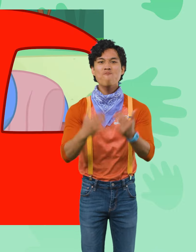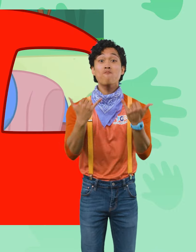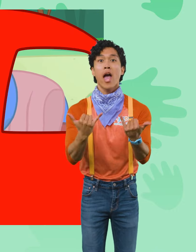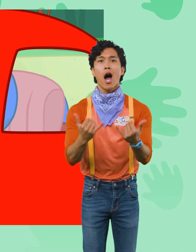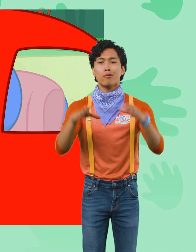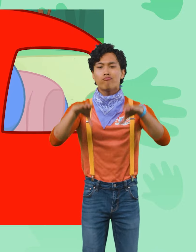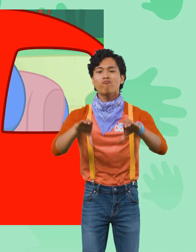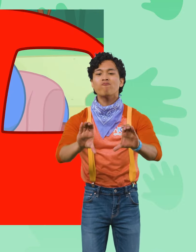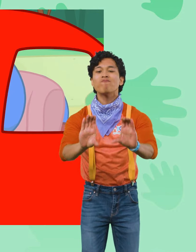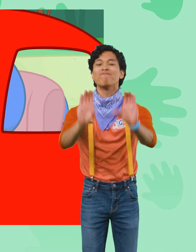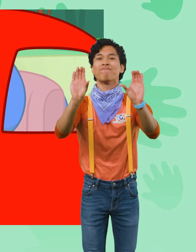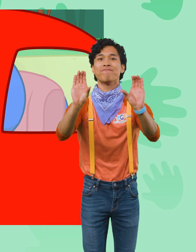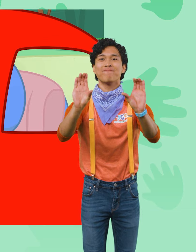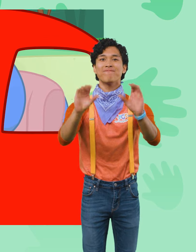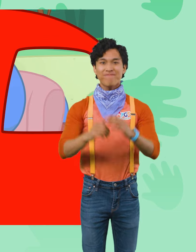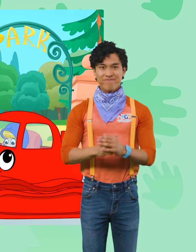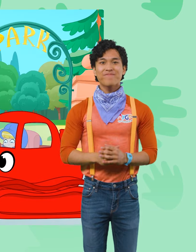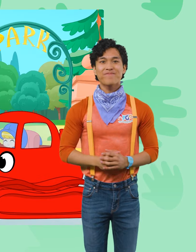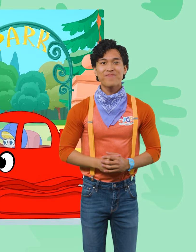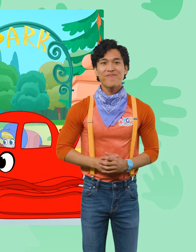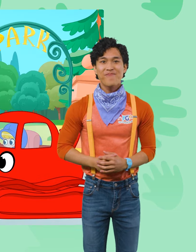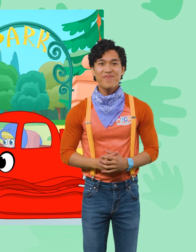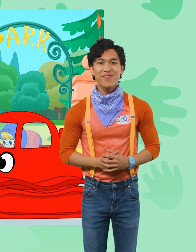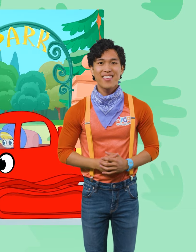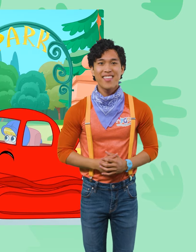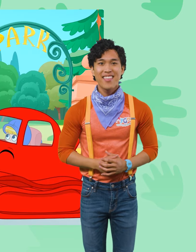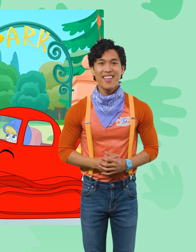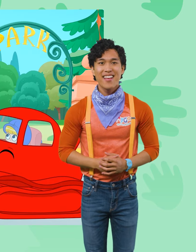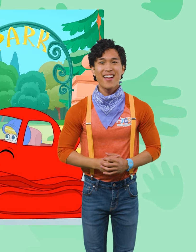Now scoop him up, Morphle.